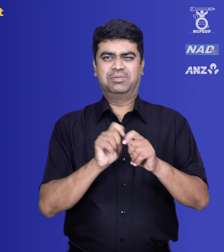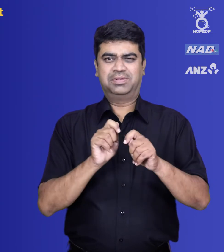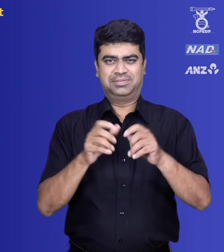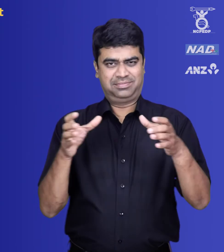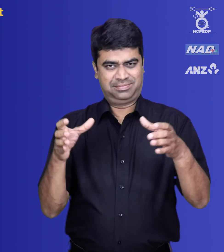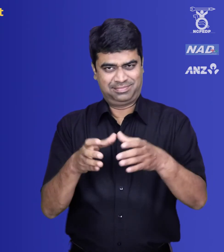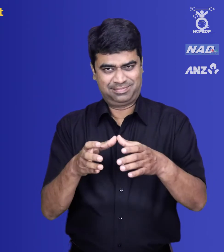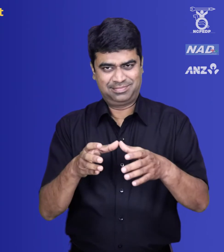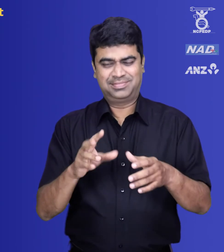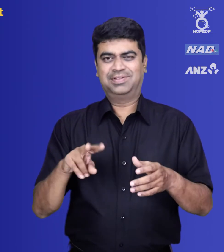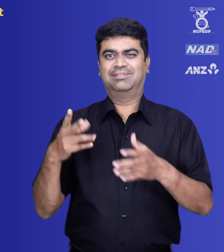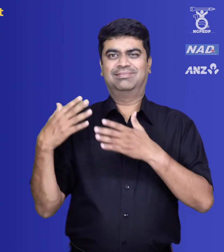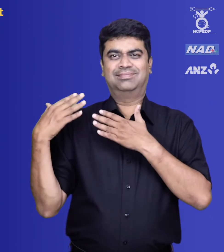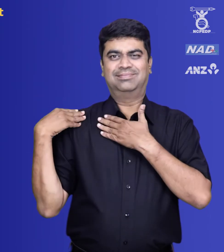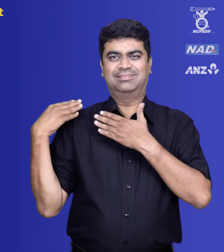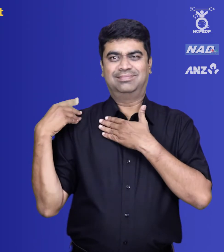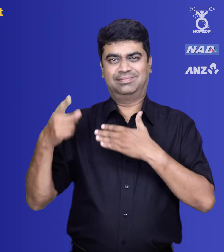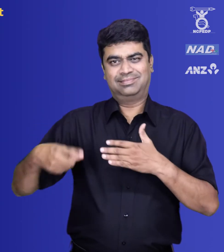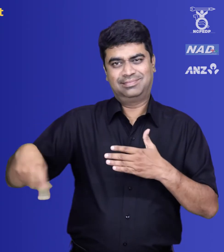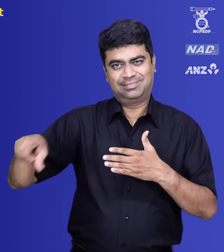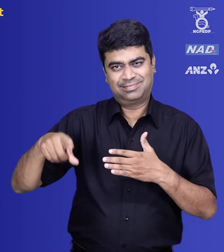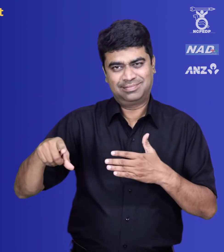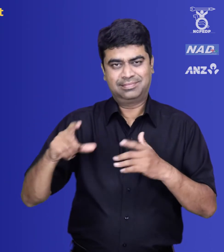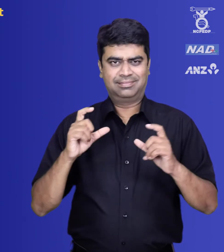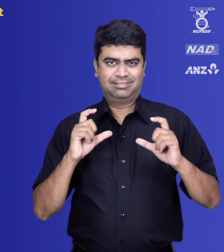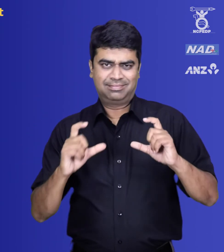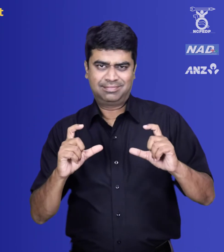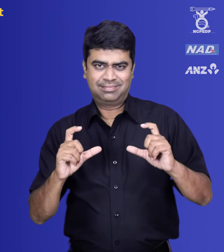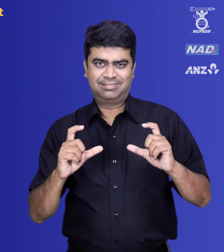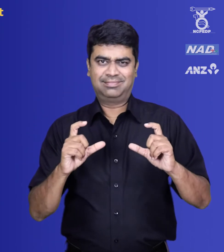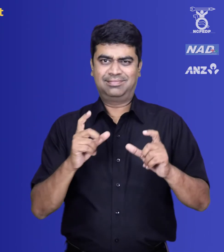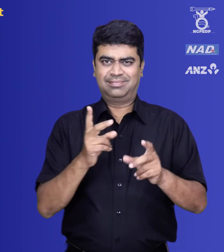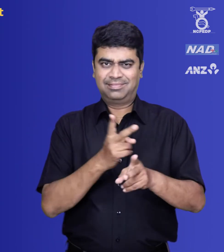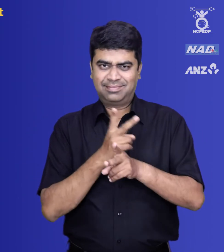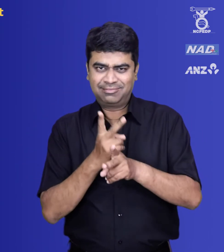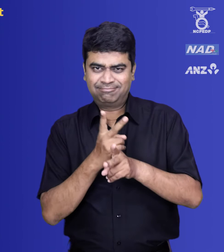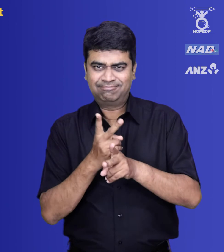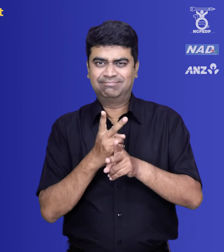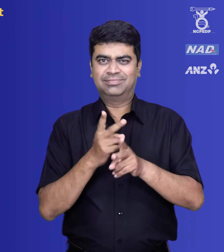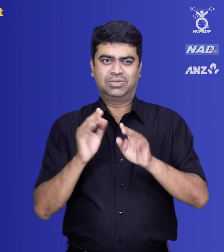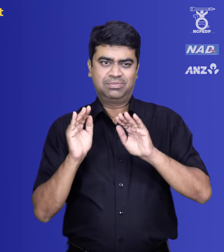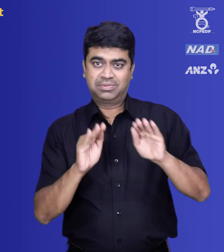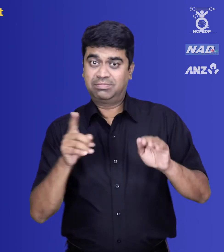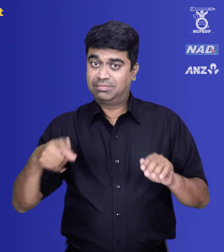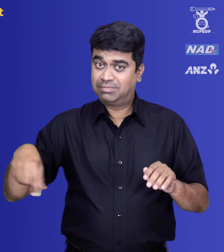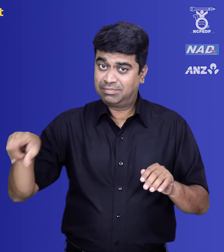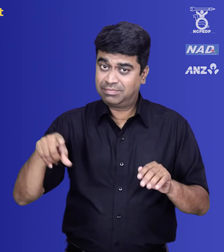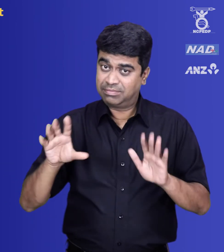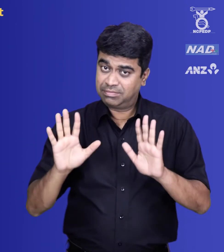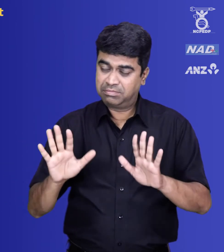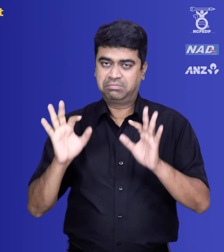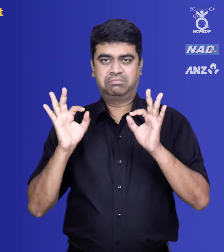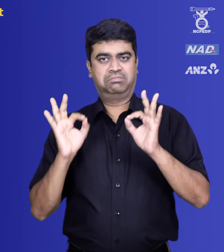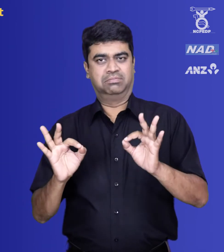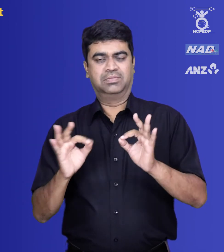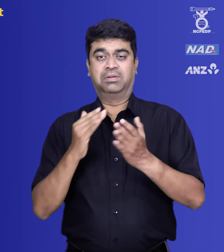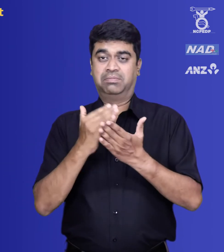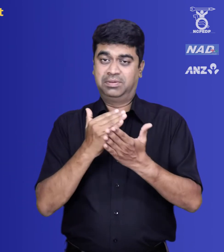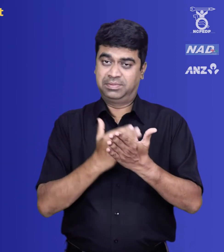families, members of community and other stakeholders and care providers on caregiving and